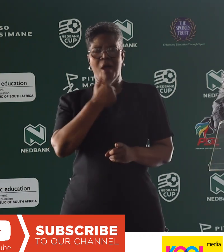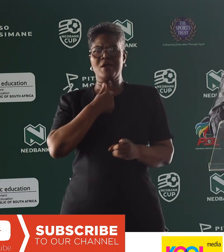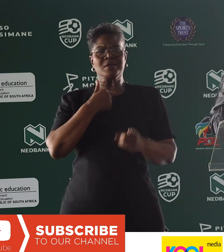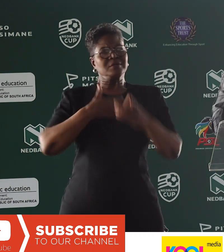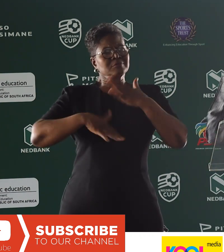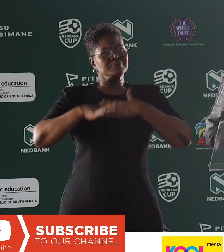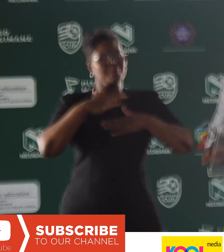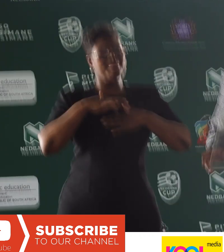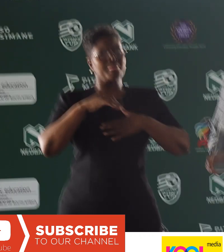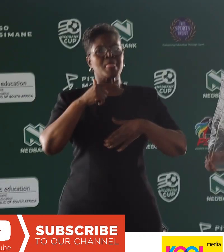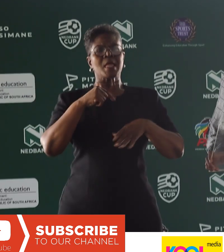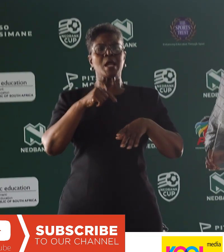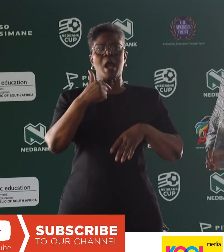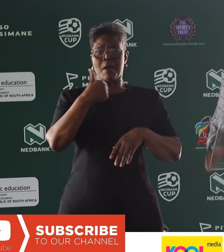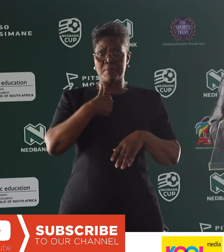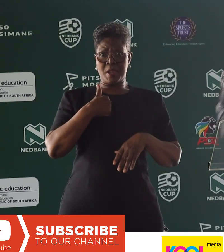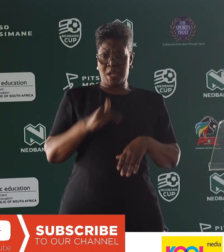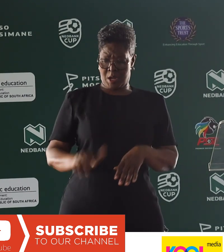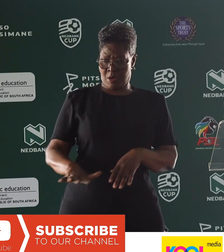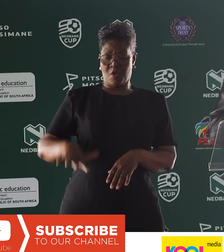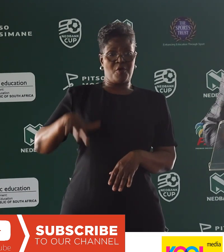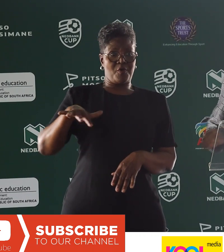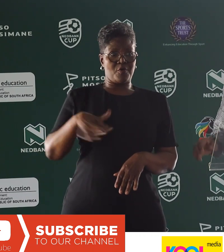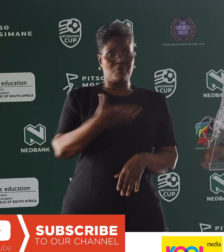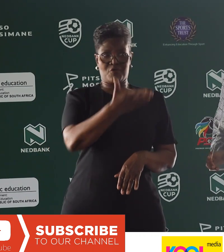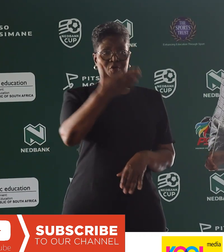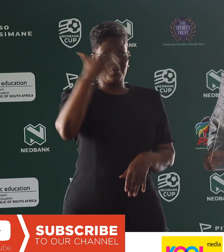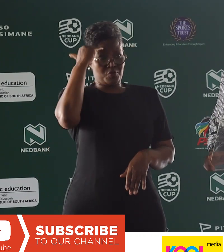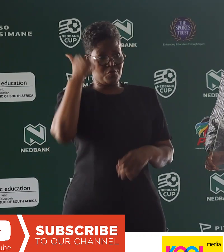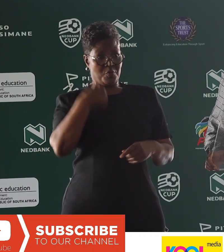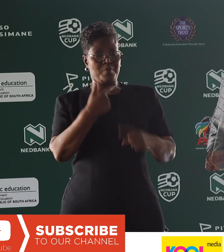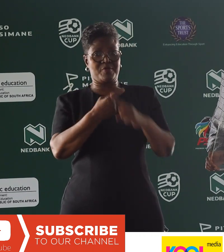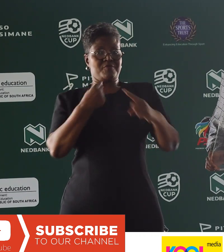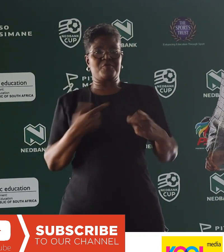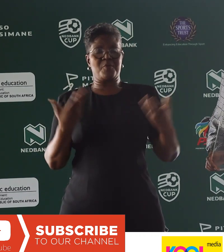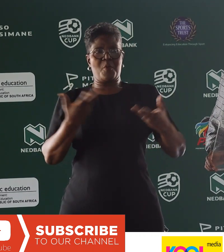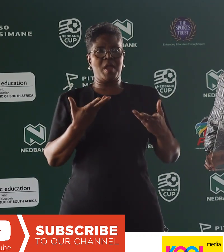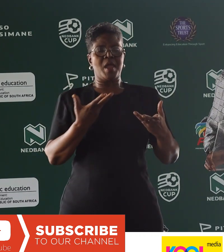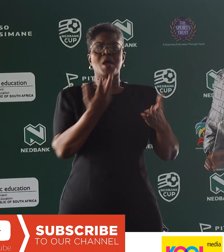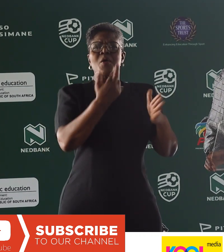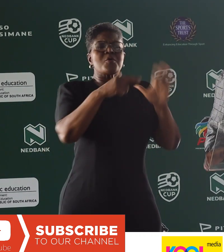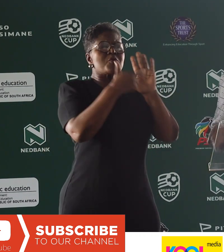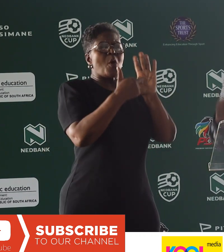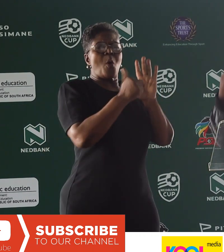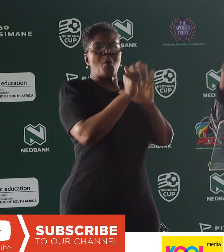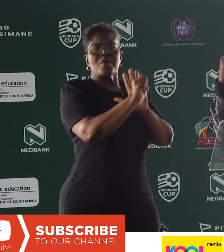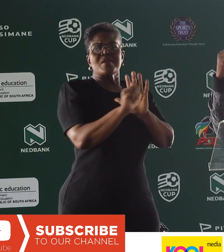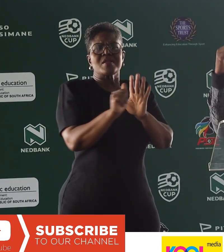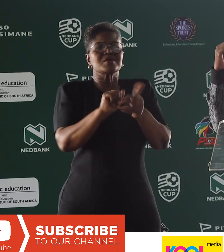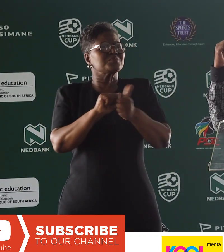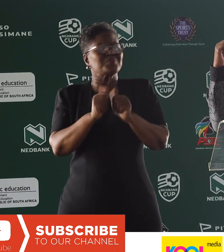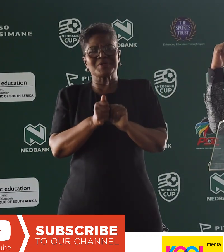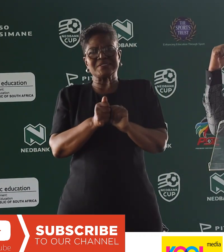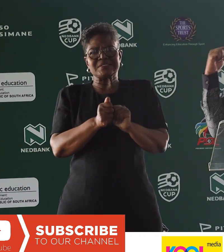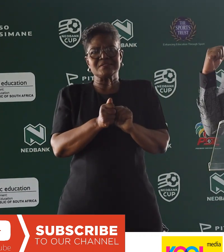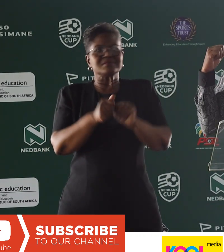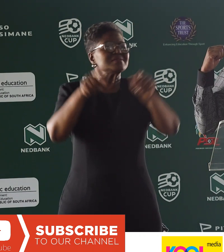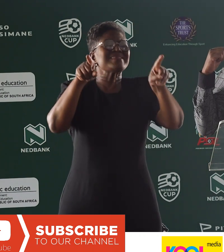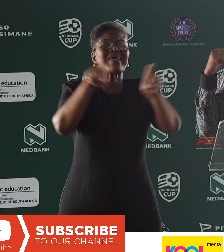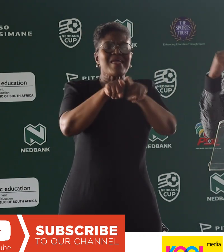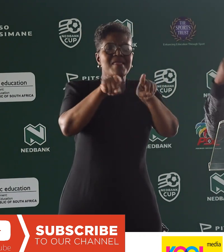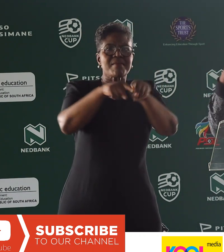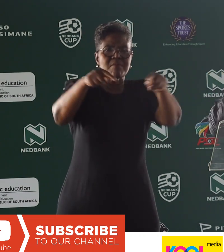Growing from a township where I come from, as you know, Chairman, I think you know where I come from, the role of sport. We built a similar court like this